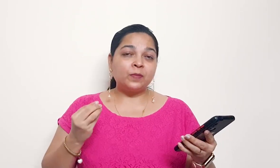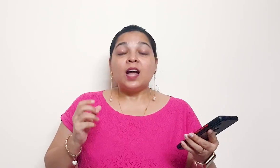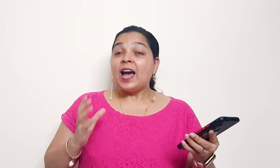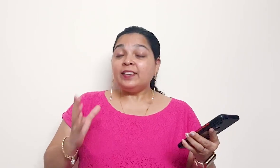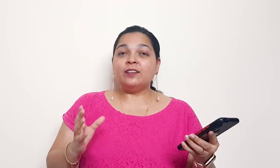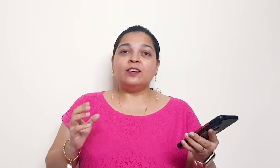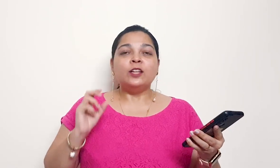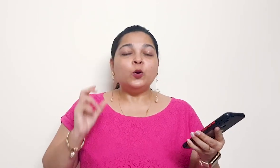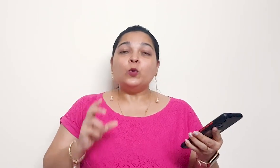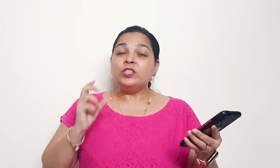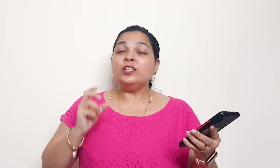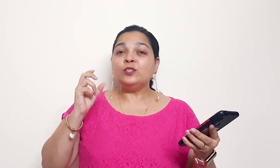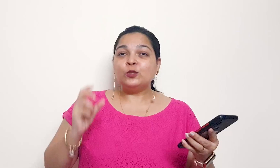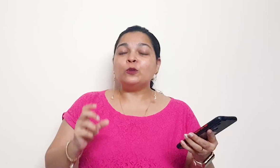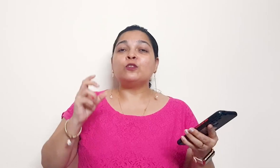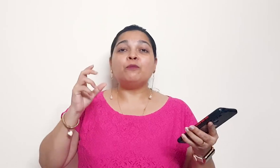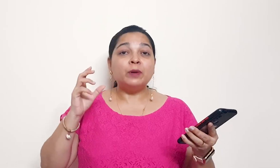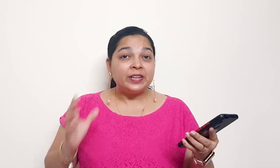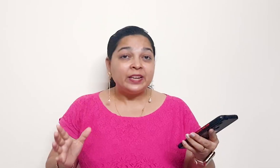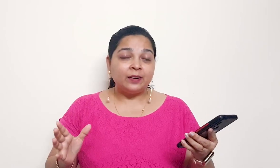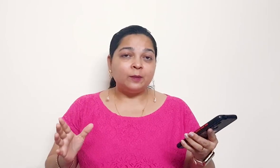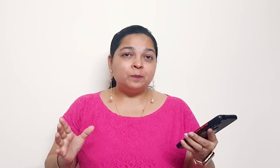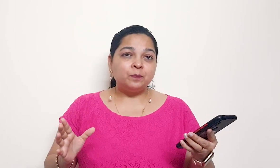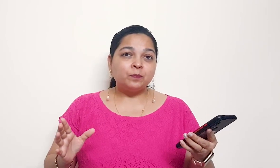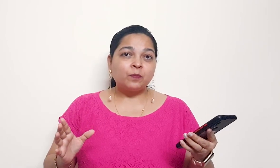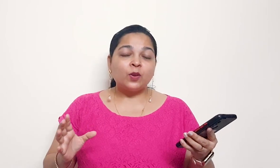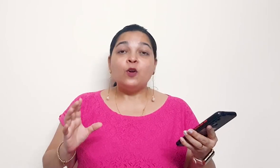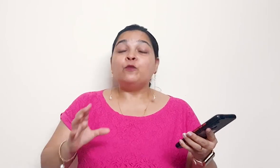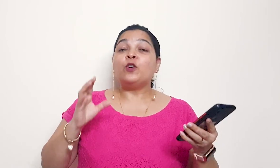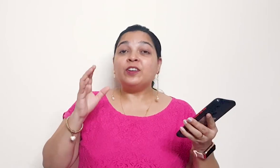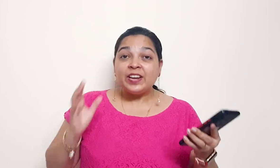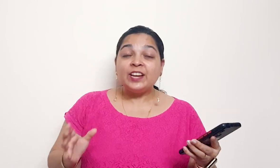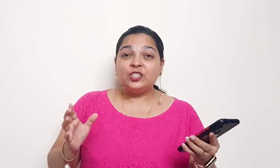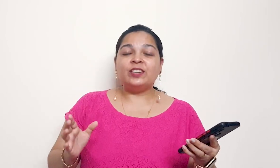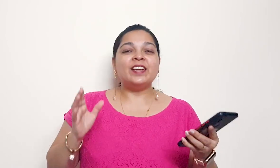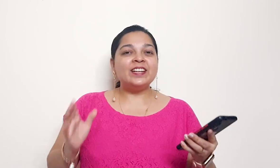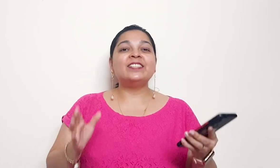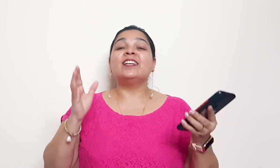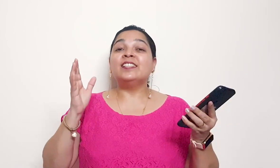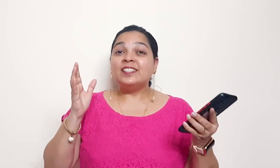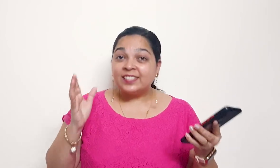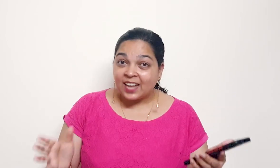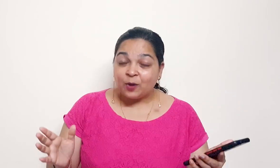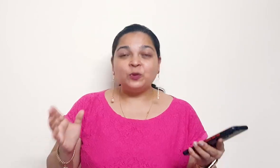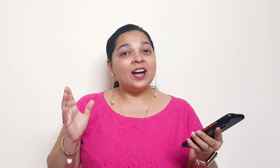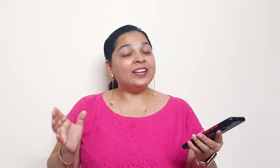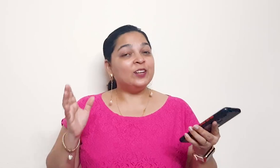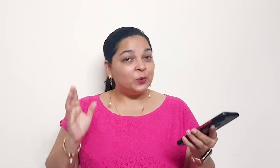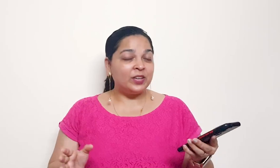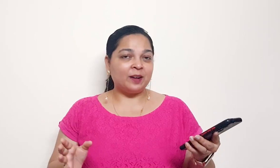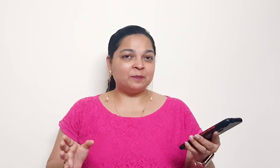code. And the original source of material for creation is